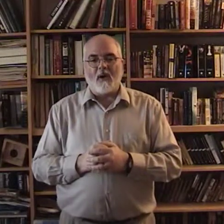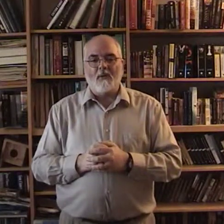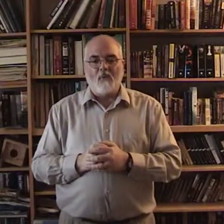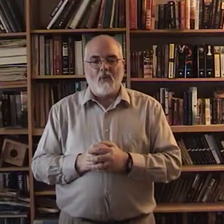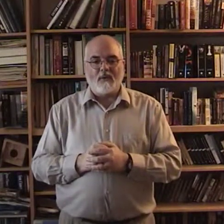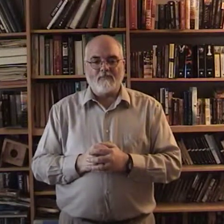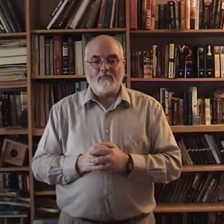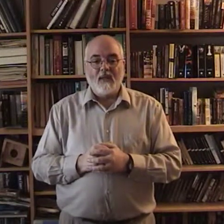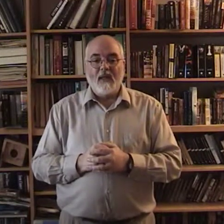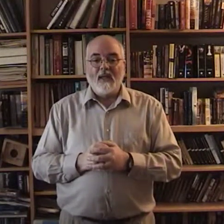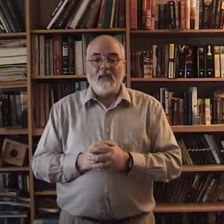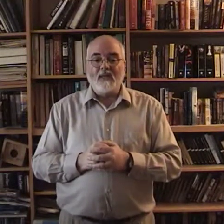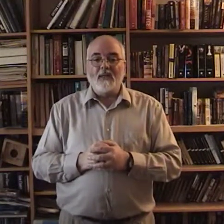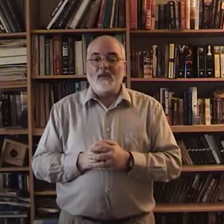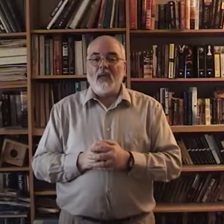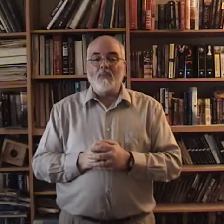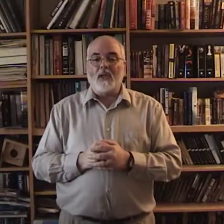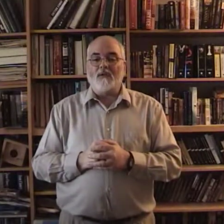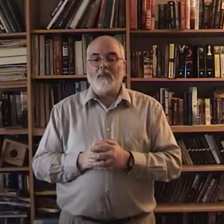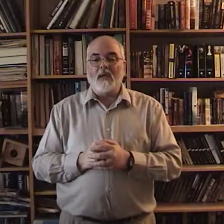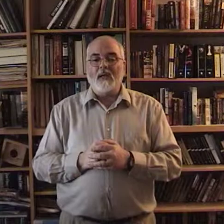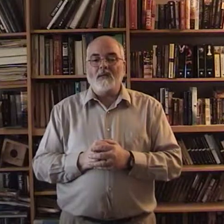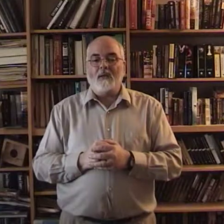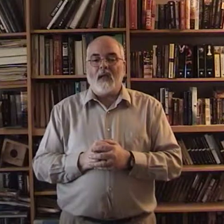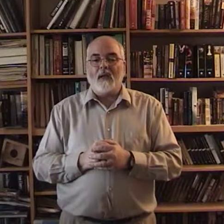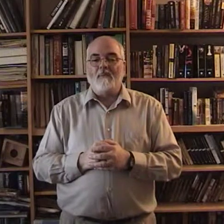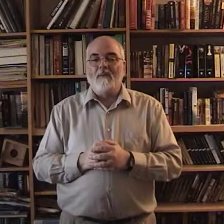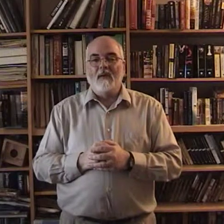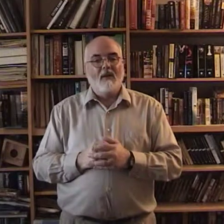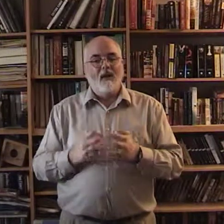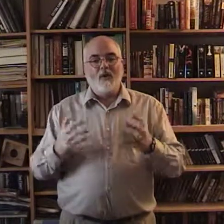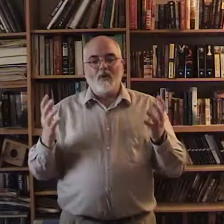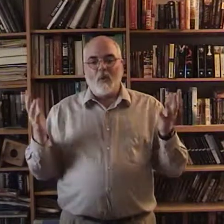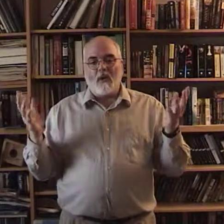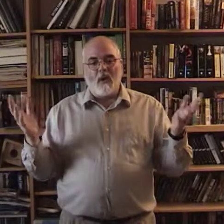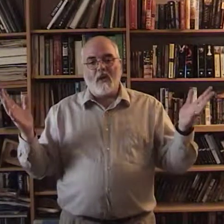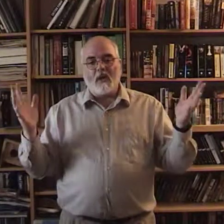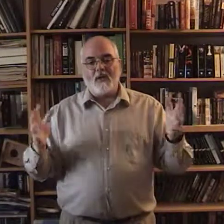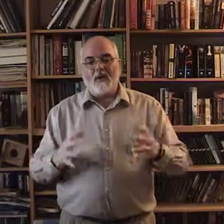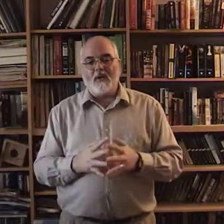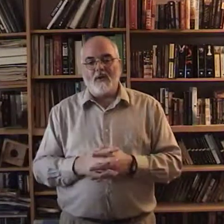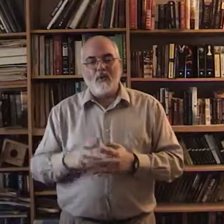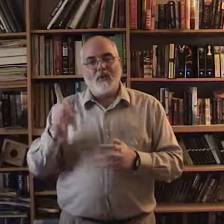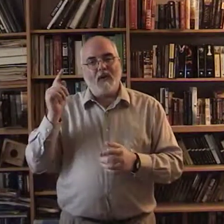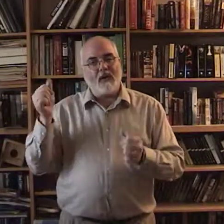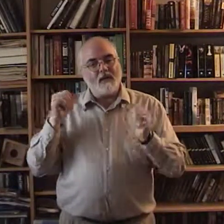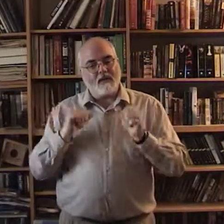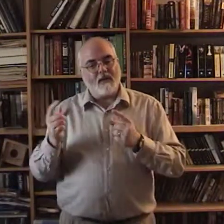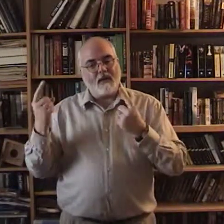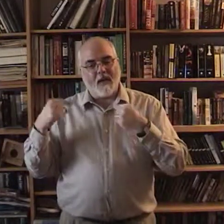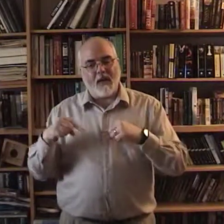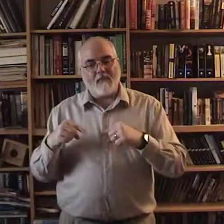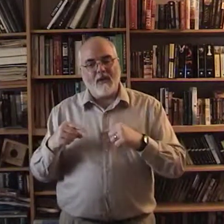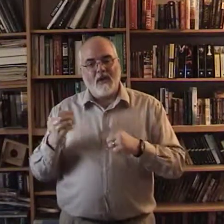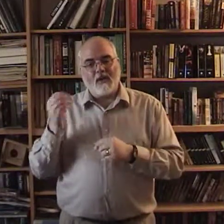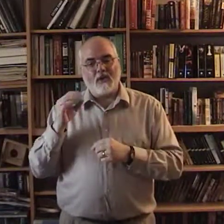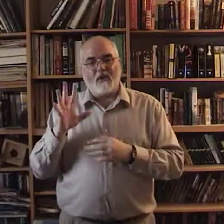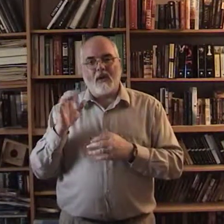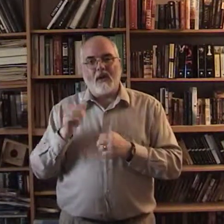Pardon won. He still came just for me, he still came. Knowing all he would endure, he still came. Disregarding